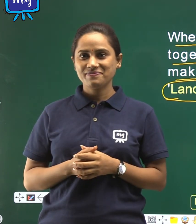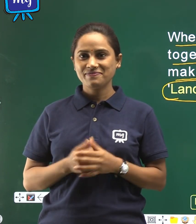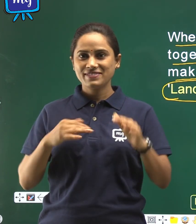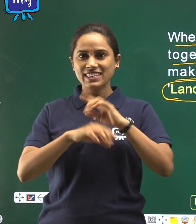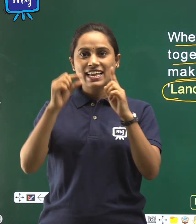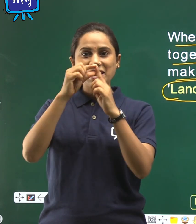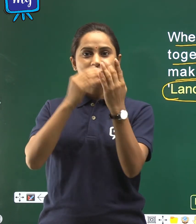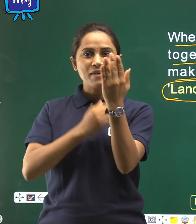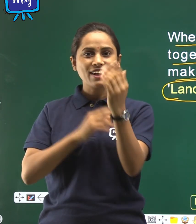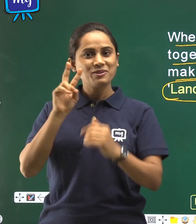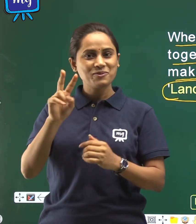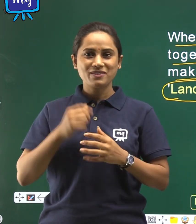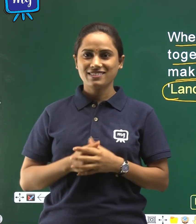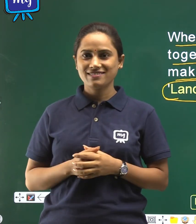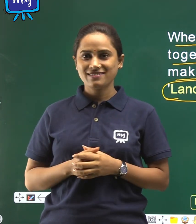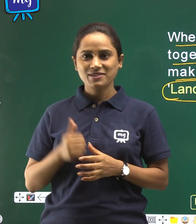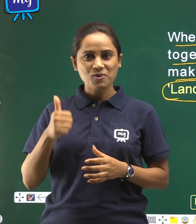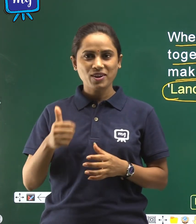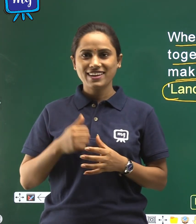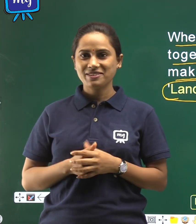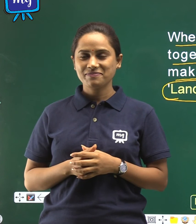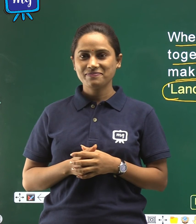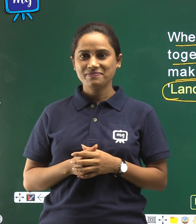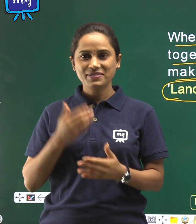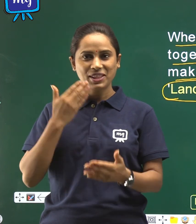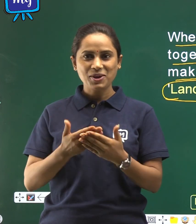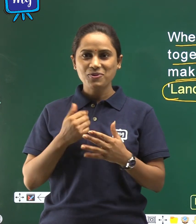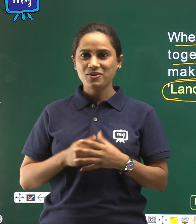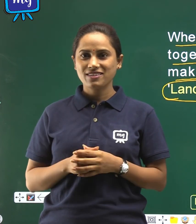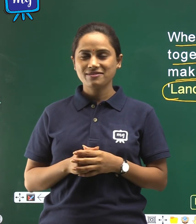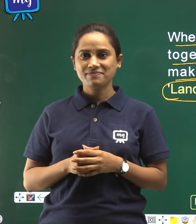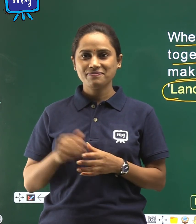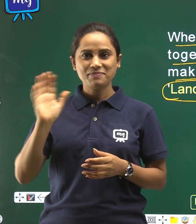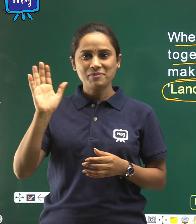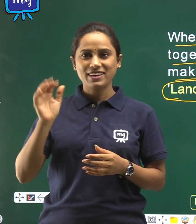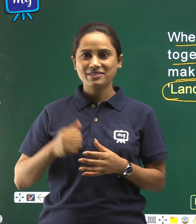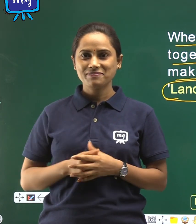in part 2. Okay? Thank you. Bye bye.